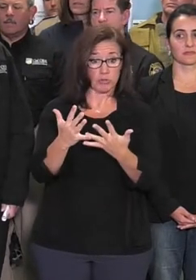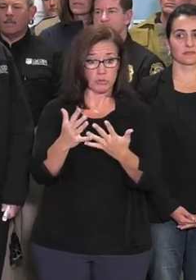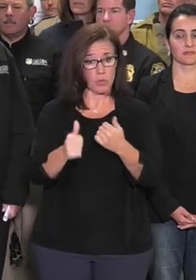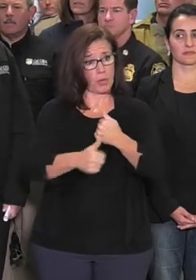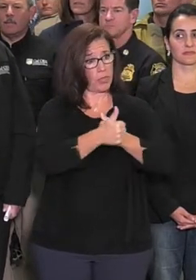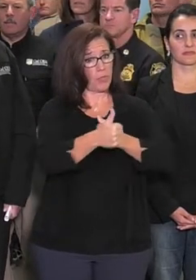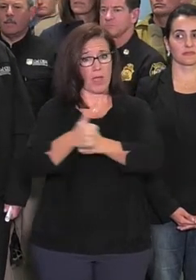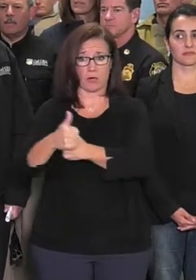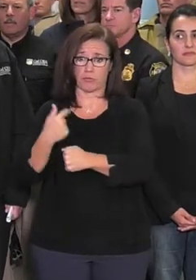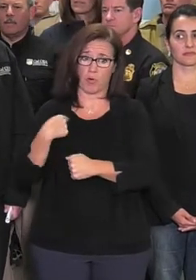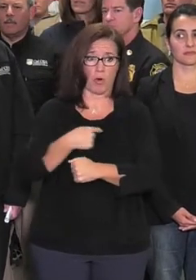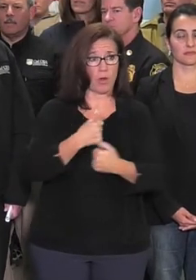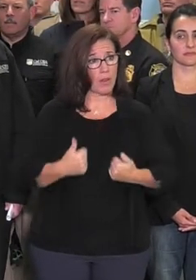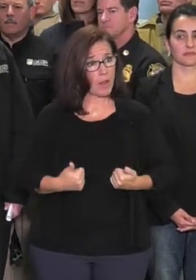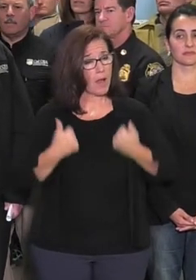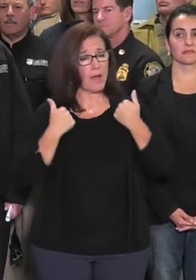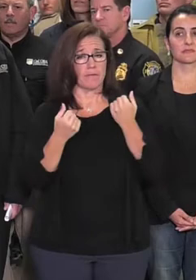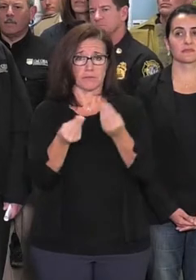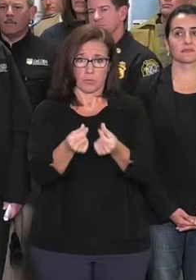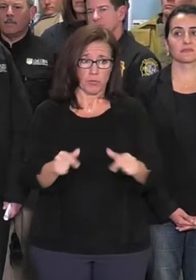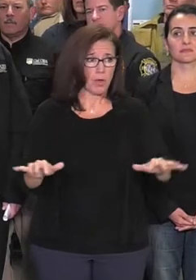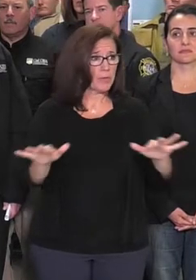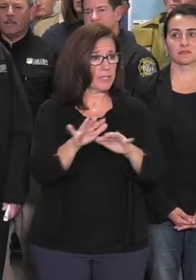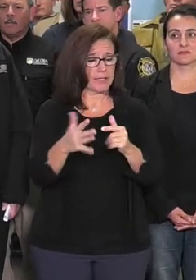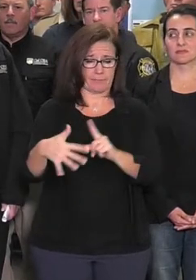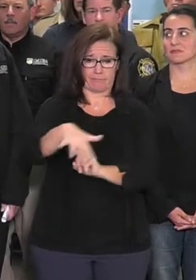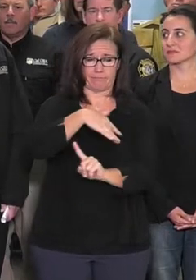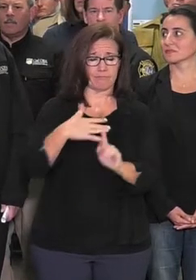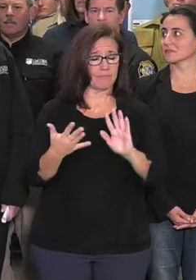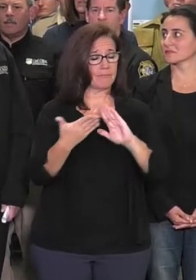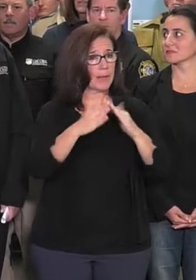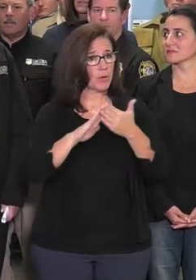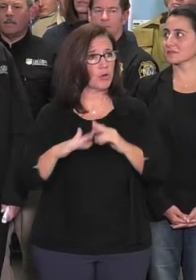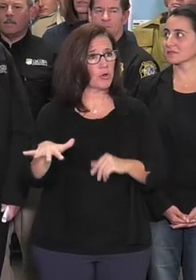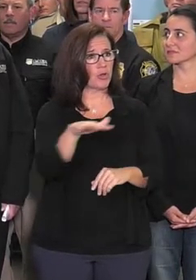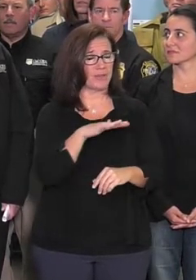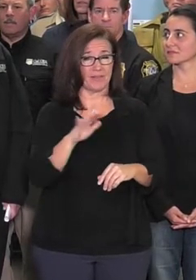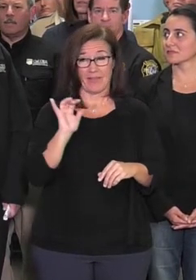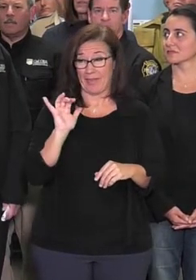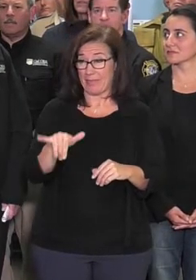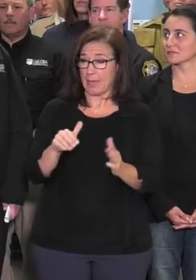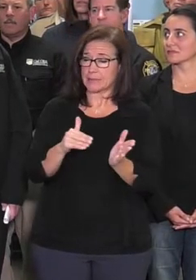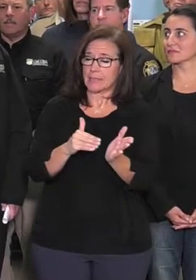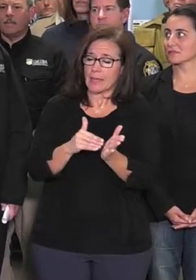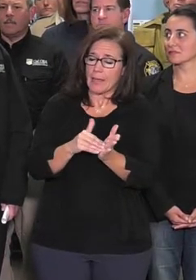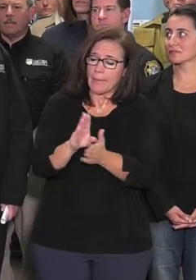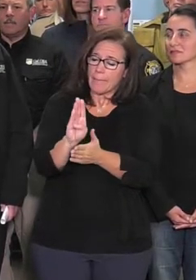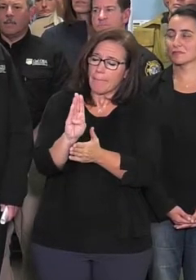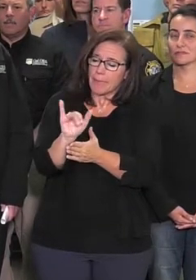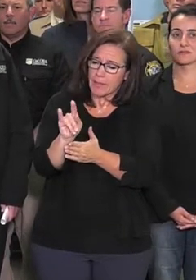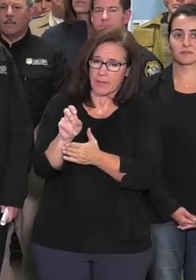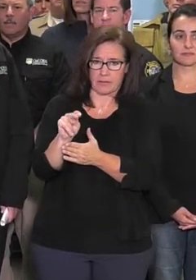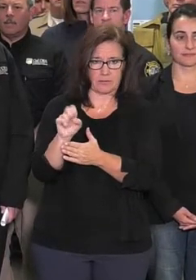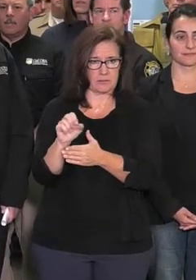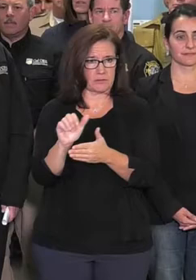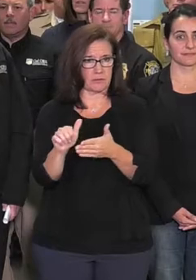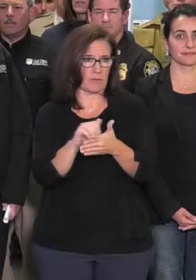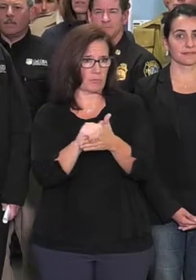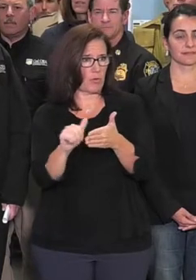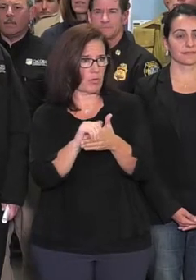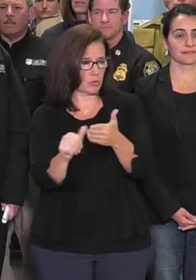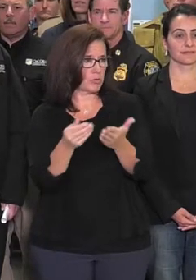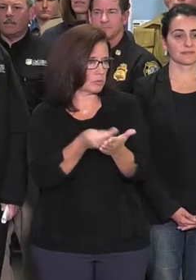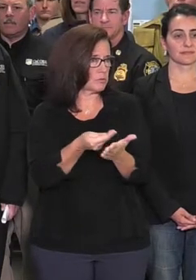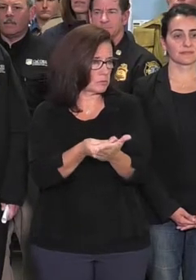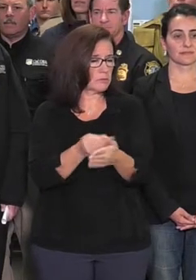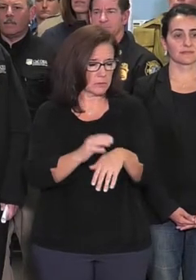lives, their property, their neighborhoods, and of course, billions and billions of dollars. So we have to have the